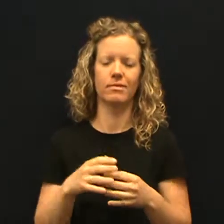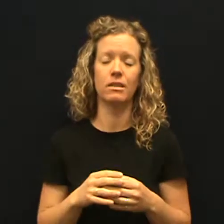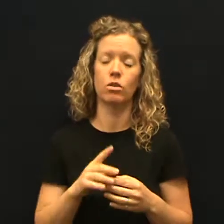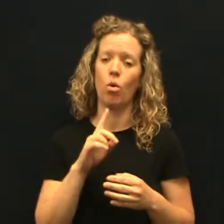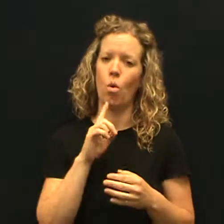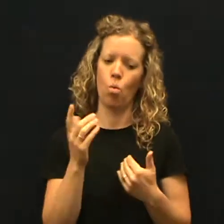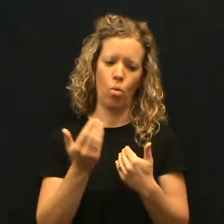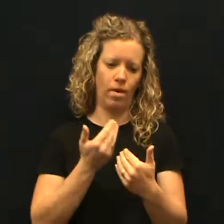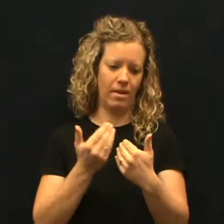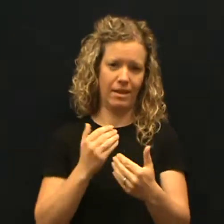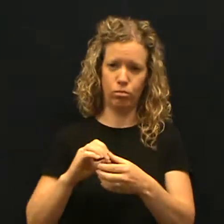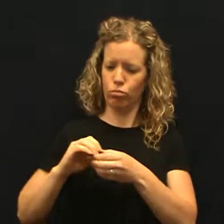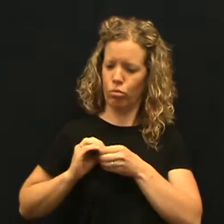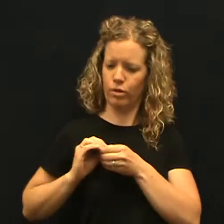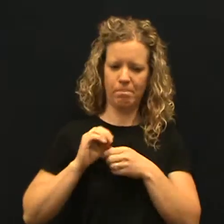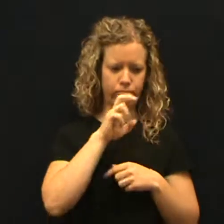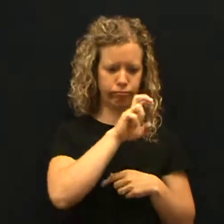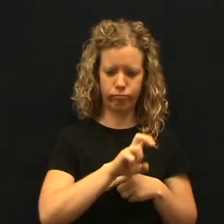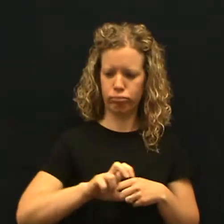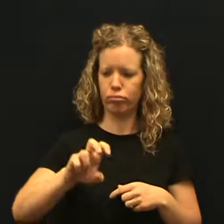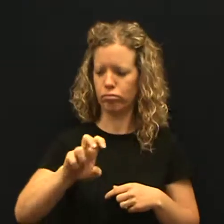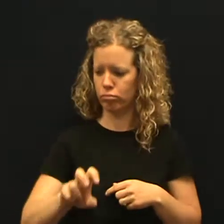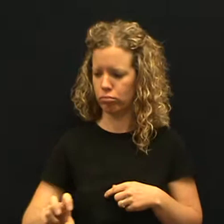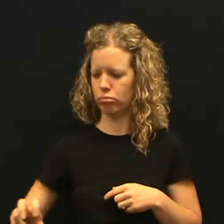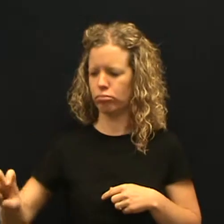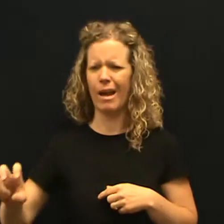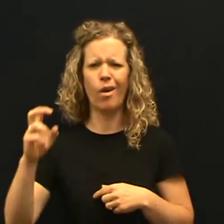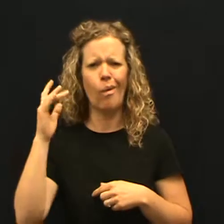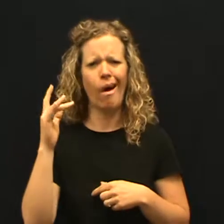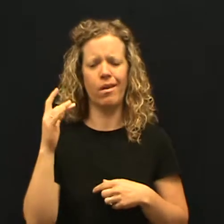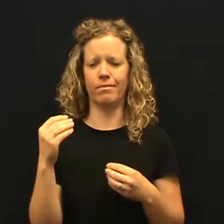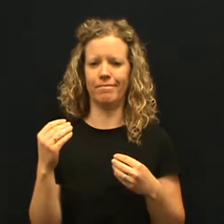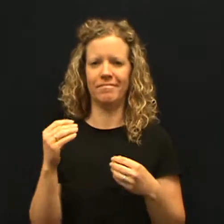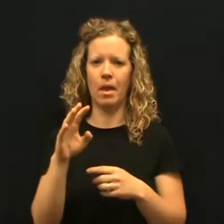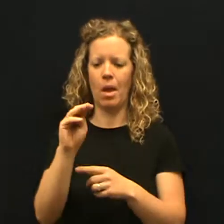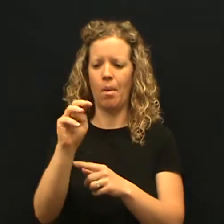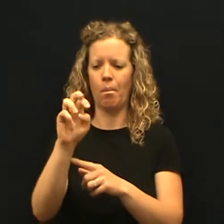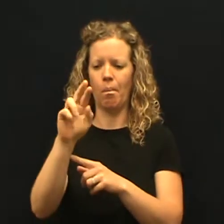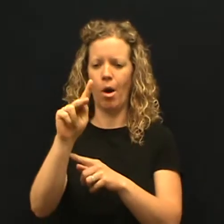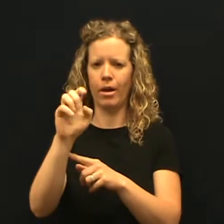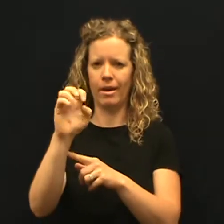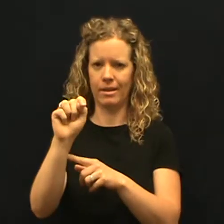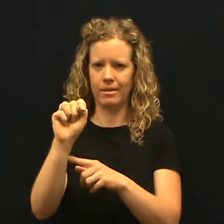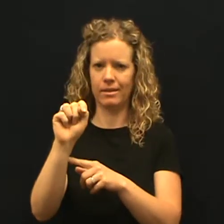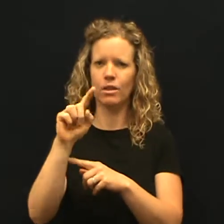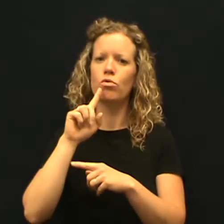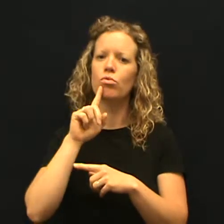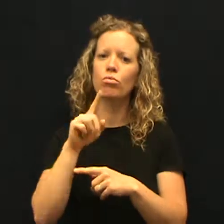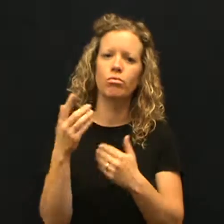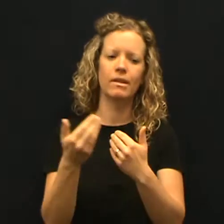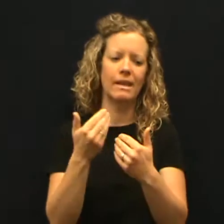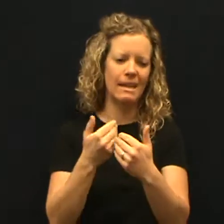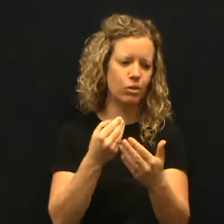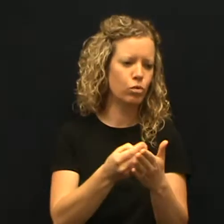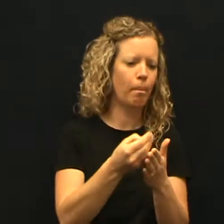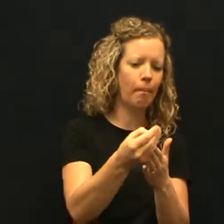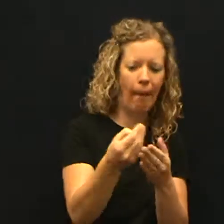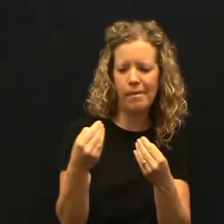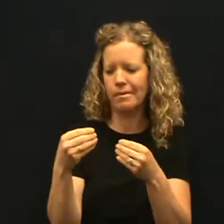that ownership because there's a ready market for stock where you buy and sell on exchanges, and it also provides